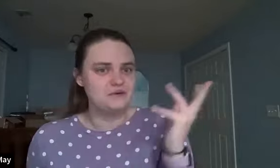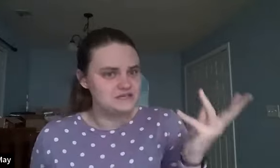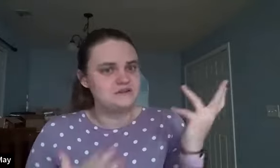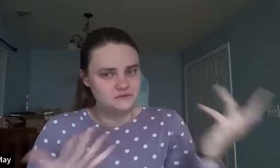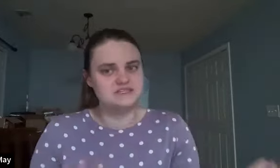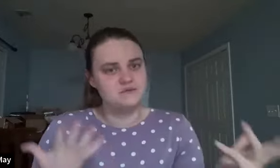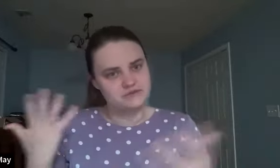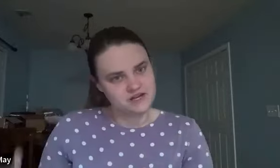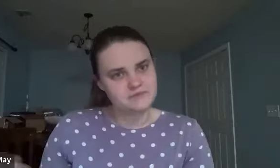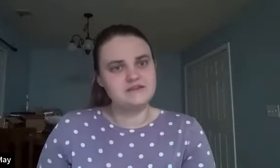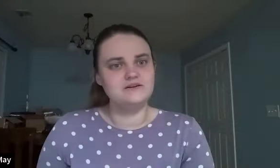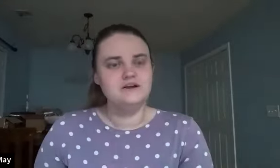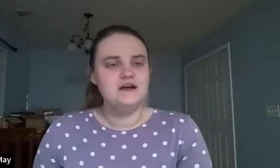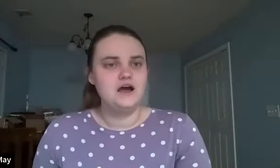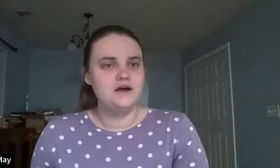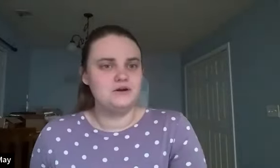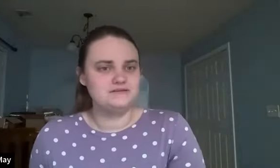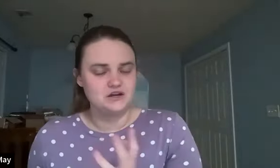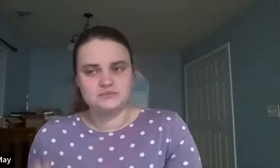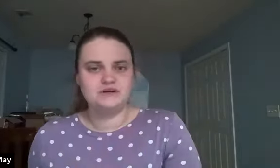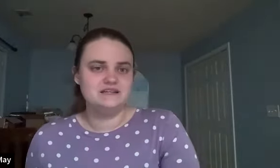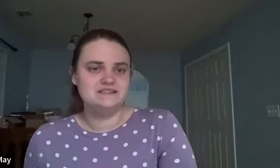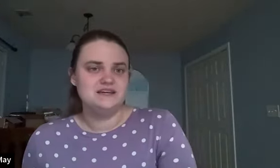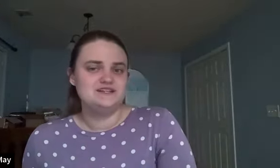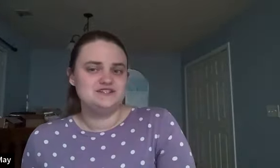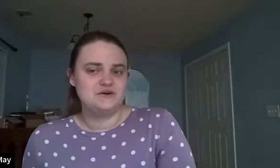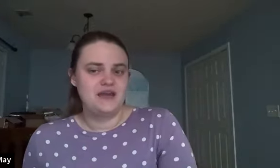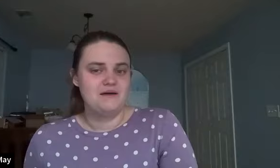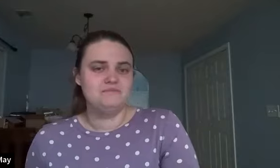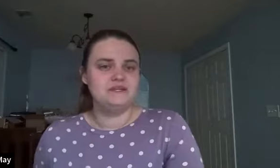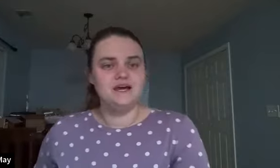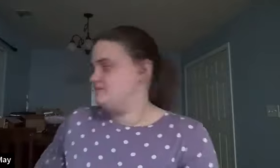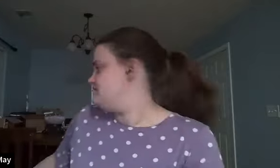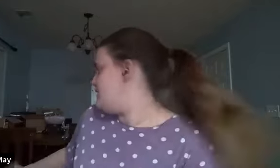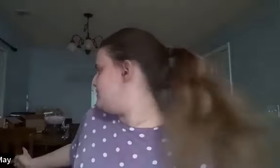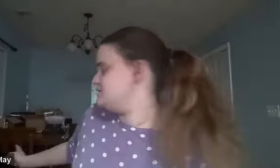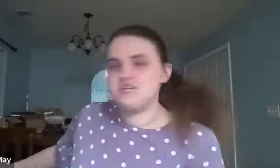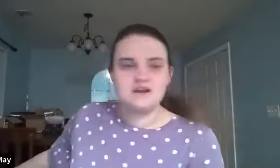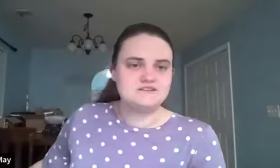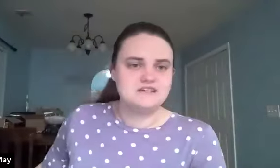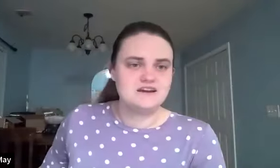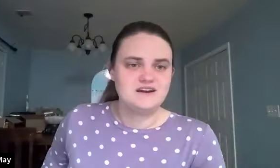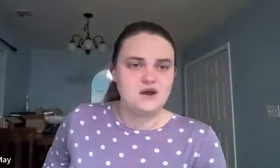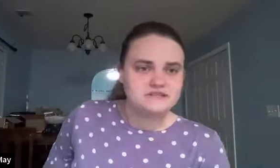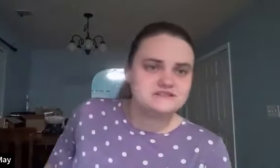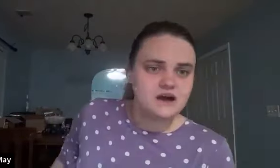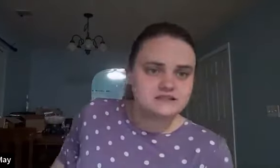we typically would say when we're talking about little our dog breeds. So yeah, but that one with the Jack Russell Terrier, oh, it sucks. I have to be